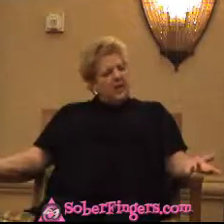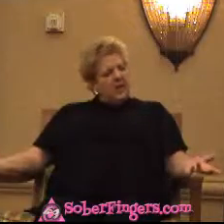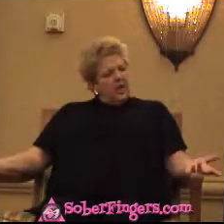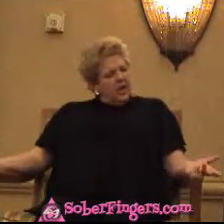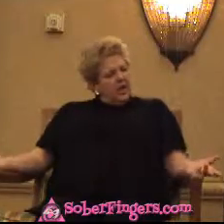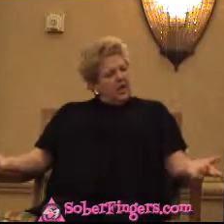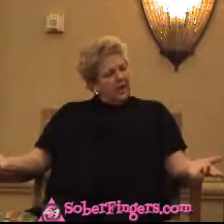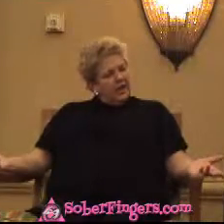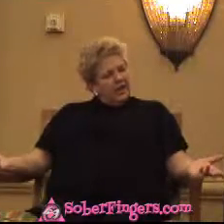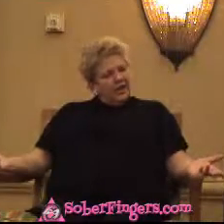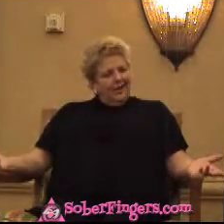It doesn't compute to me.